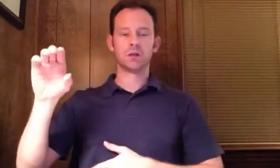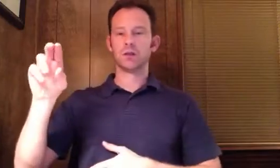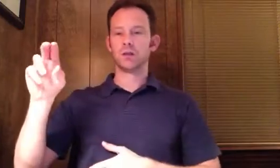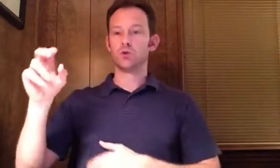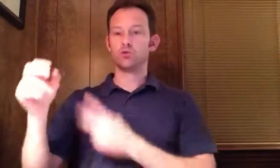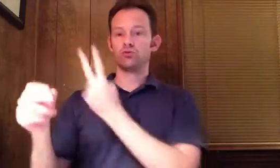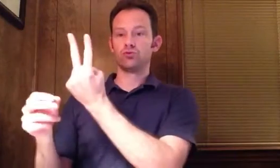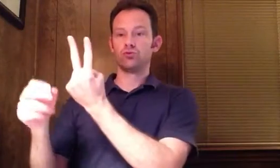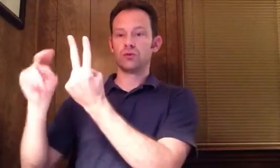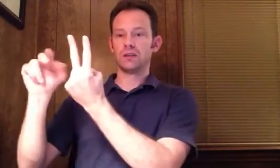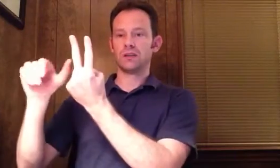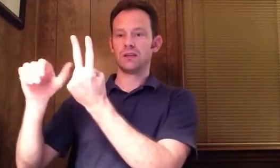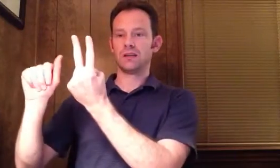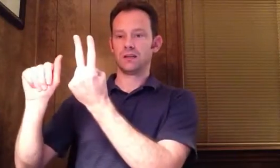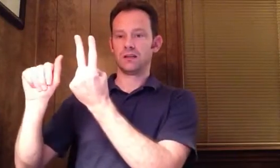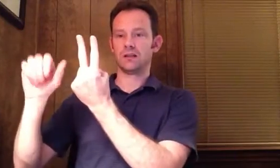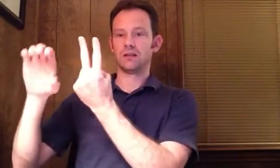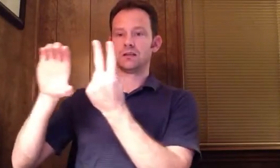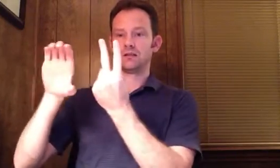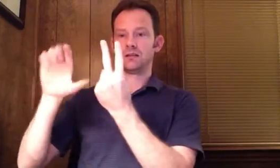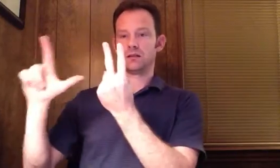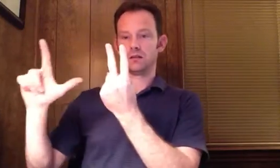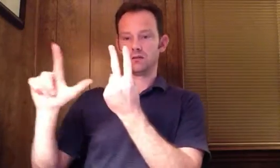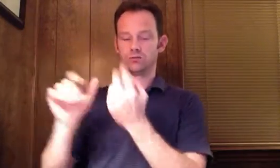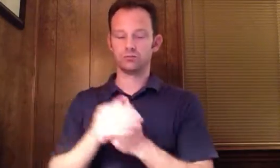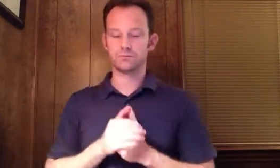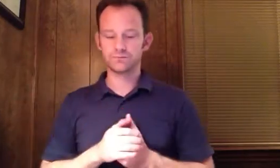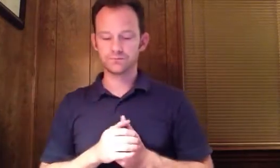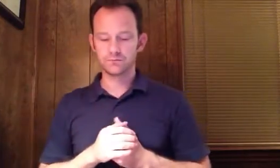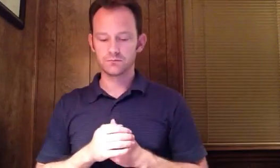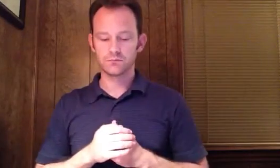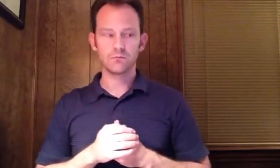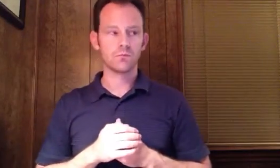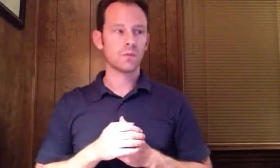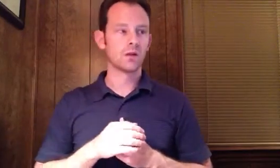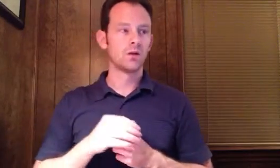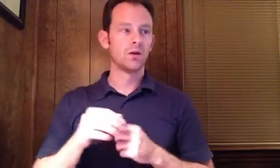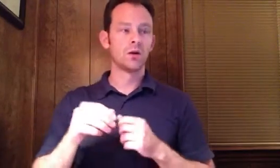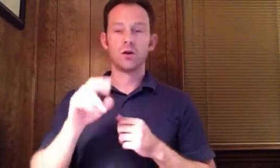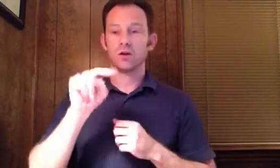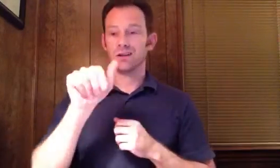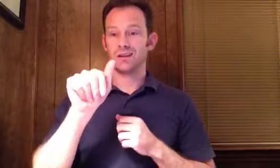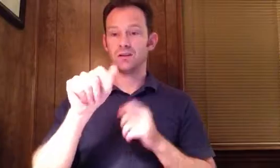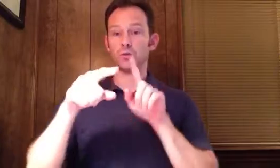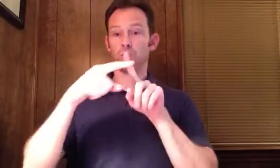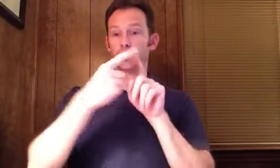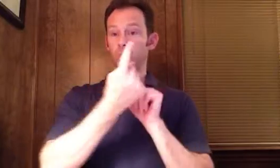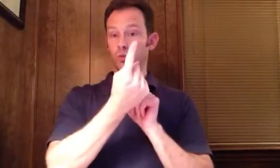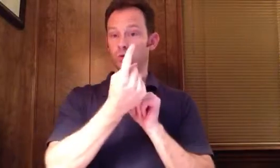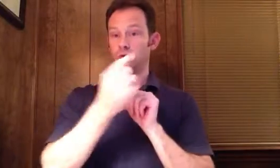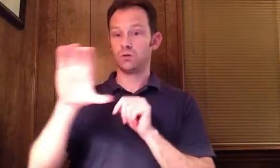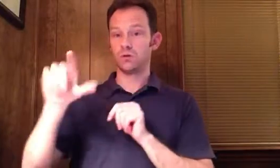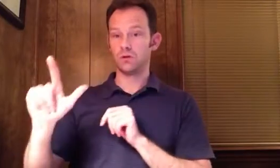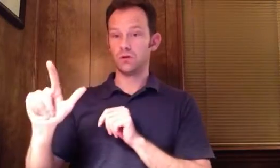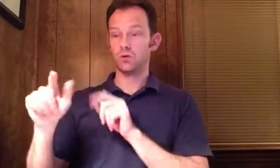itself, so here is chlorine gas. In sodium chloride, sodium is a +1, chlorine is a -1, so they add up to 0,